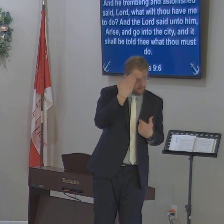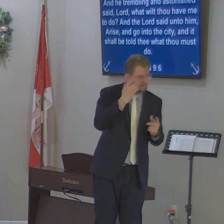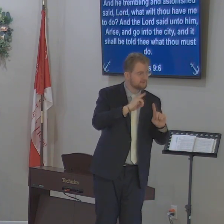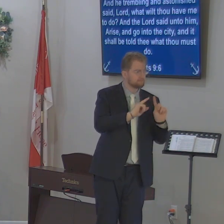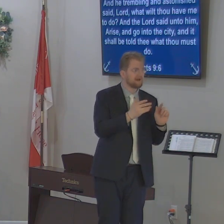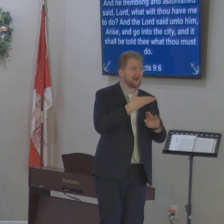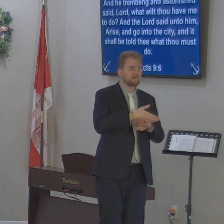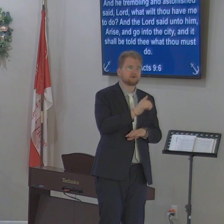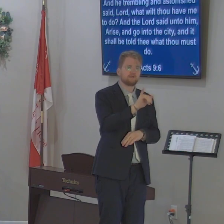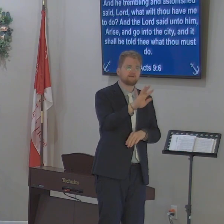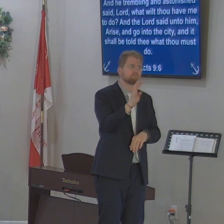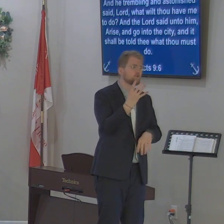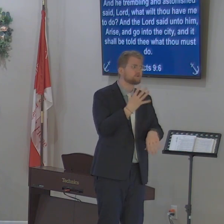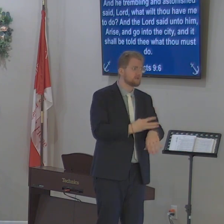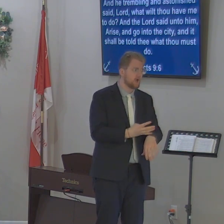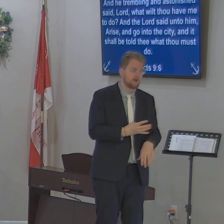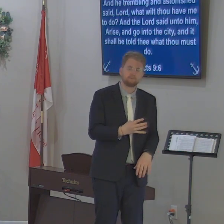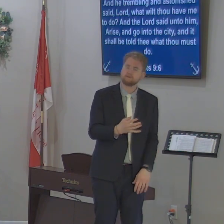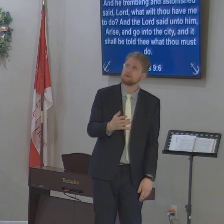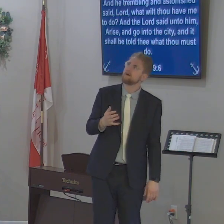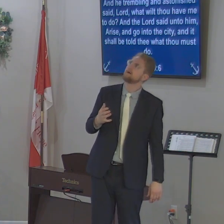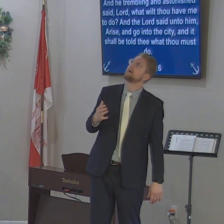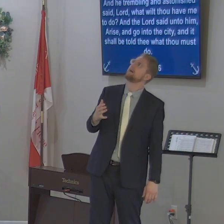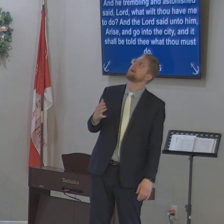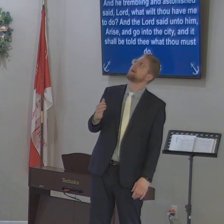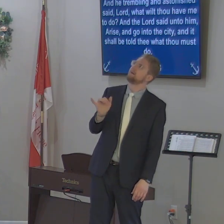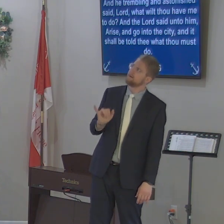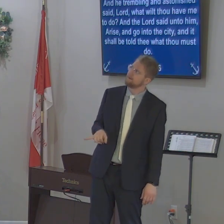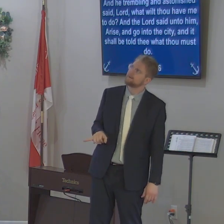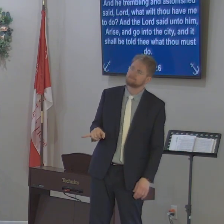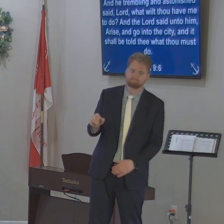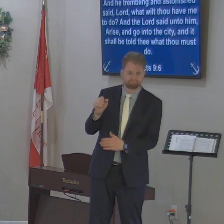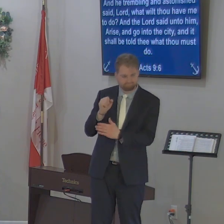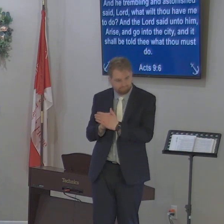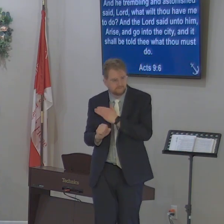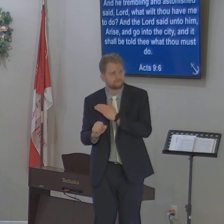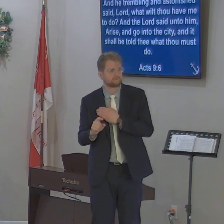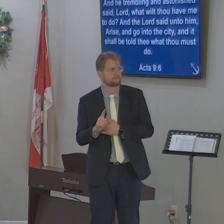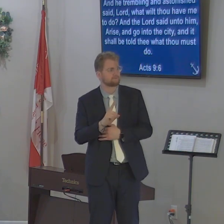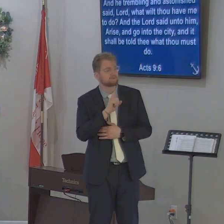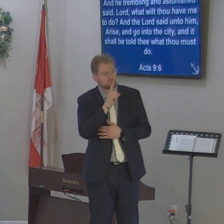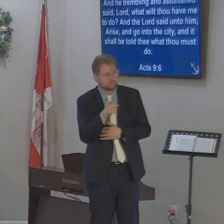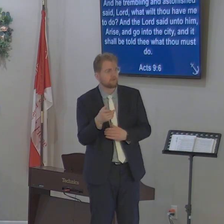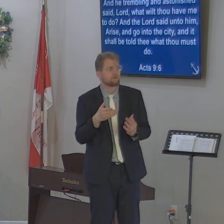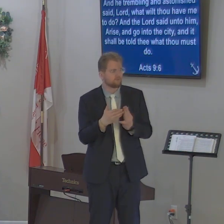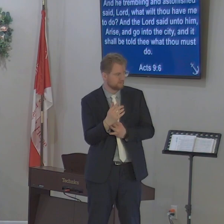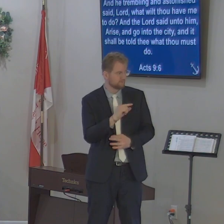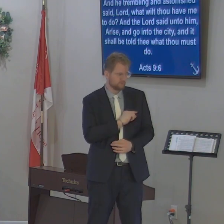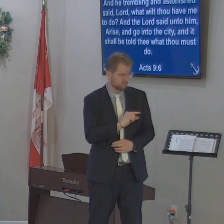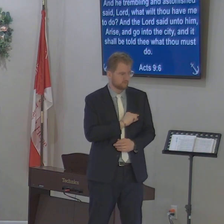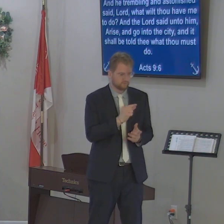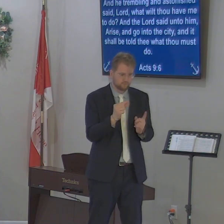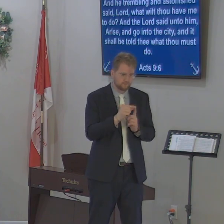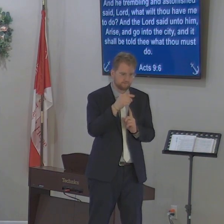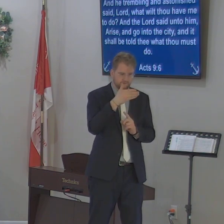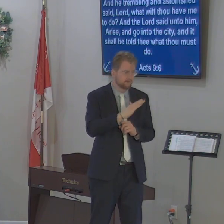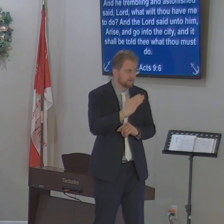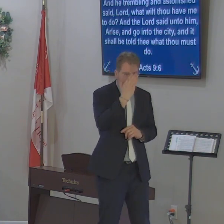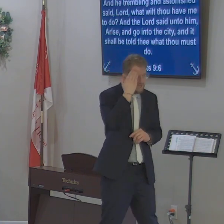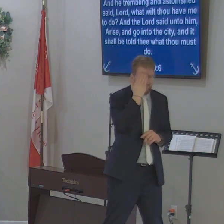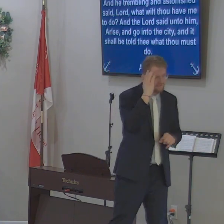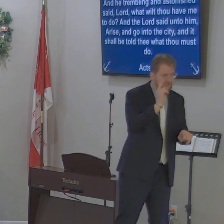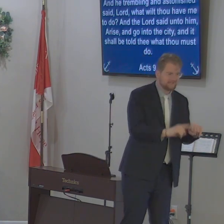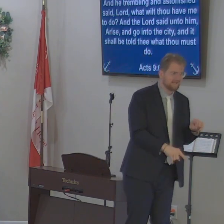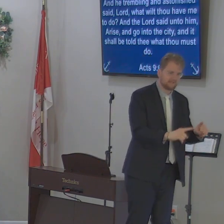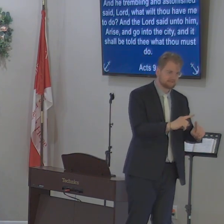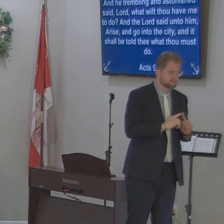fourth time, he finally succumbed to that truth through the pricking, the prodding of the Holy Spirit of God. Knowledge in of itself will not save us. Knowledge in of